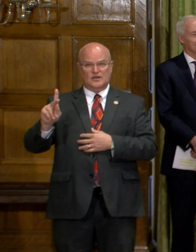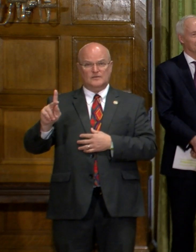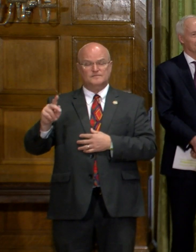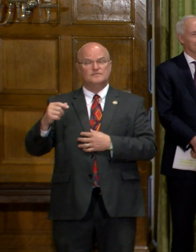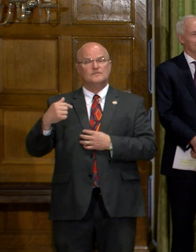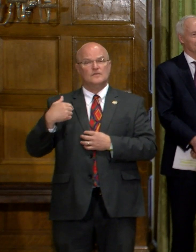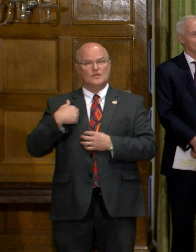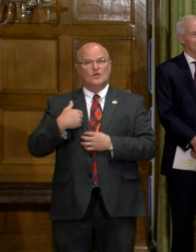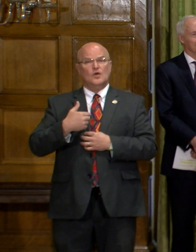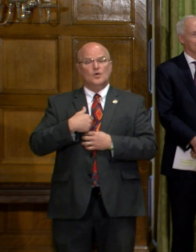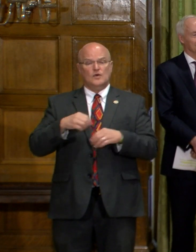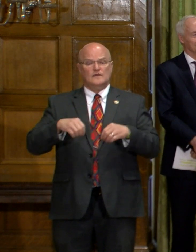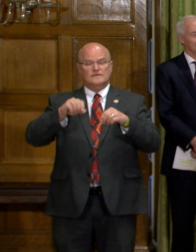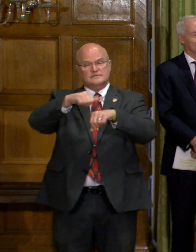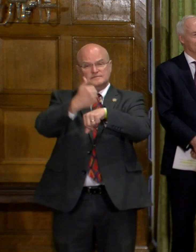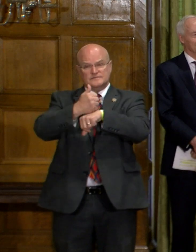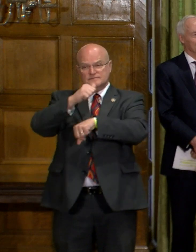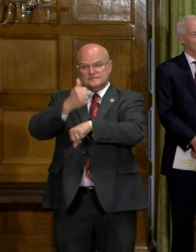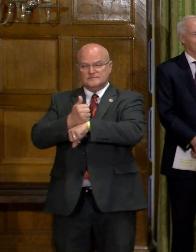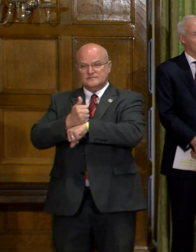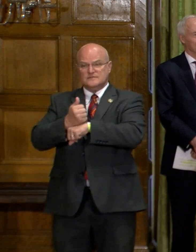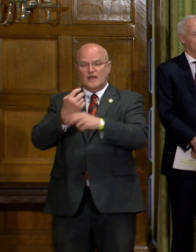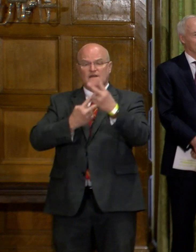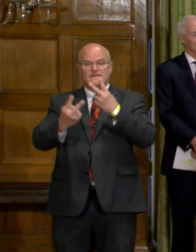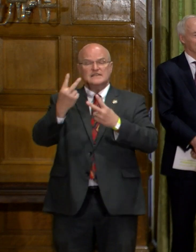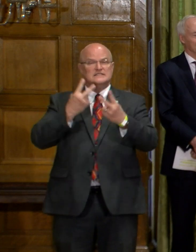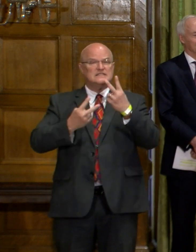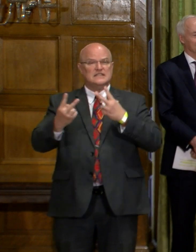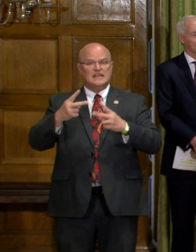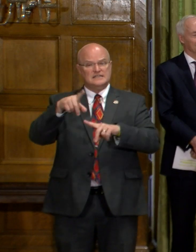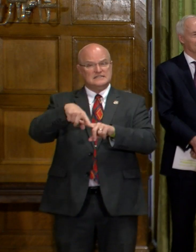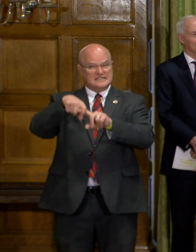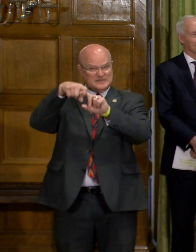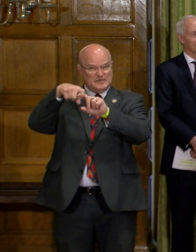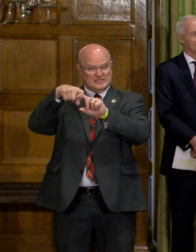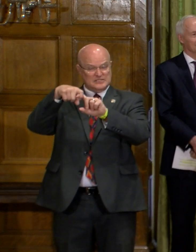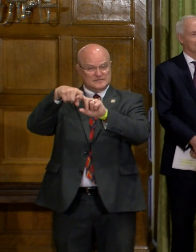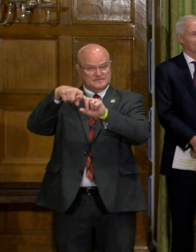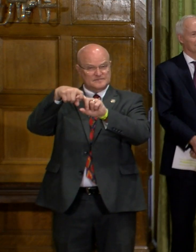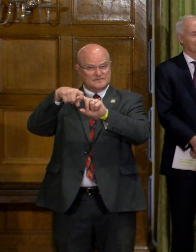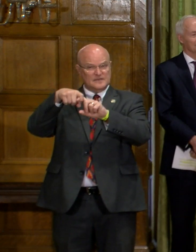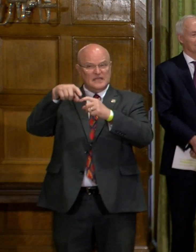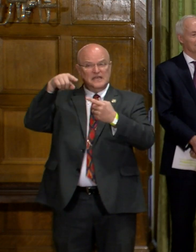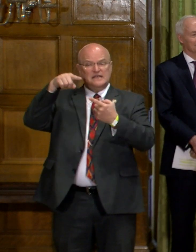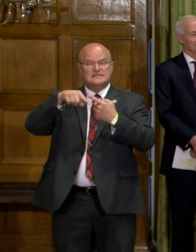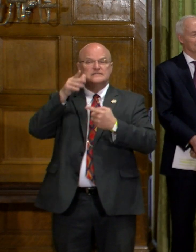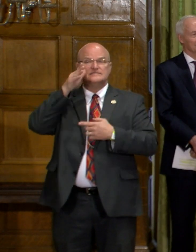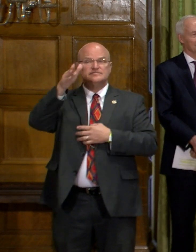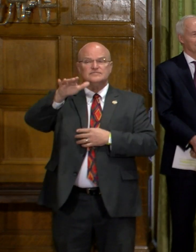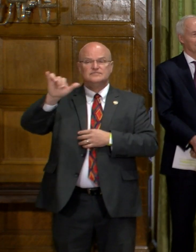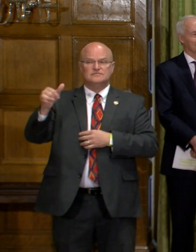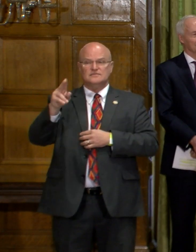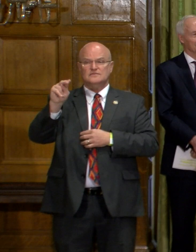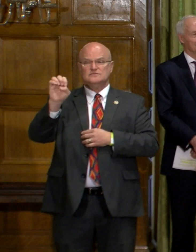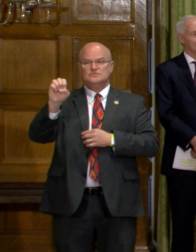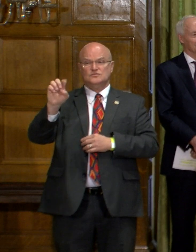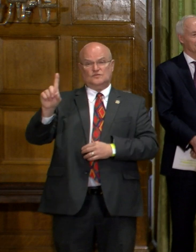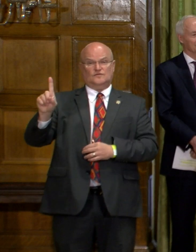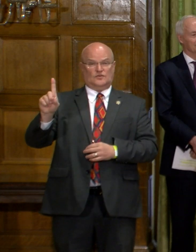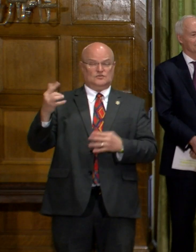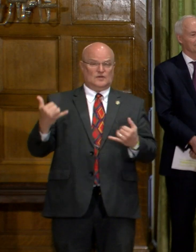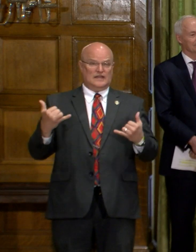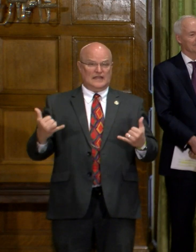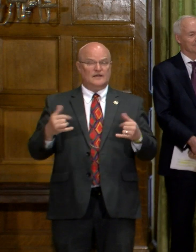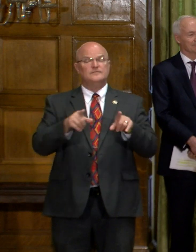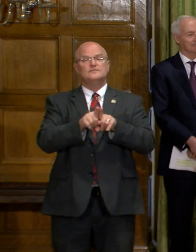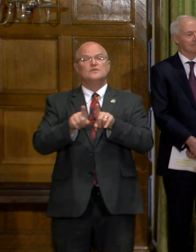We've put in place our visitation suspension until the date of June 1st at this time.